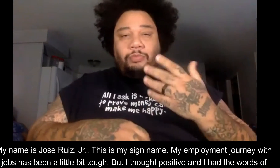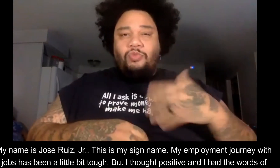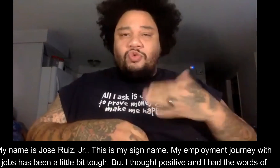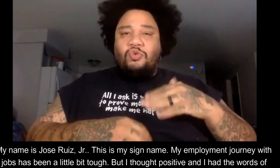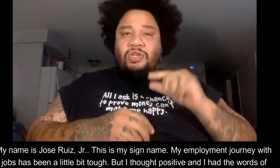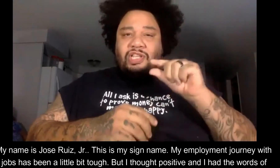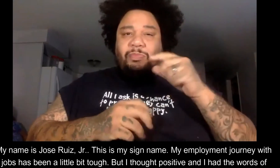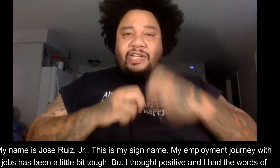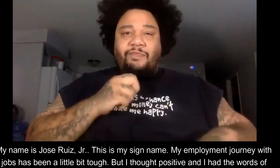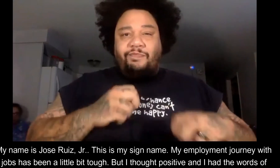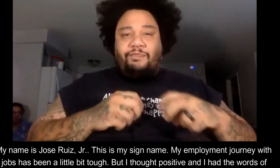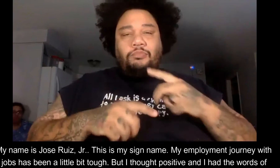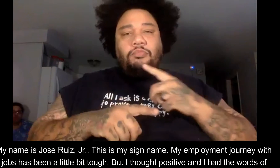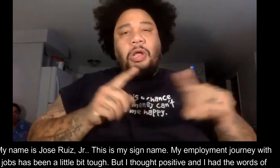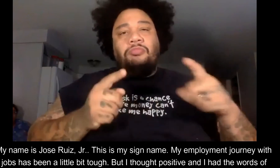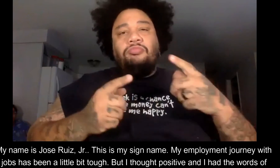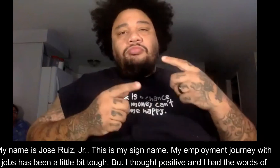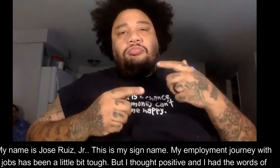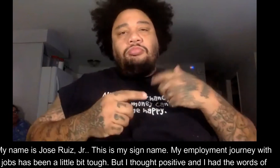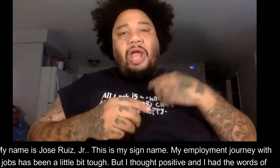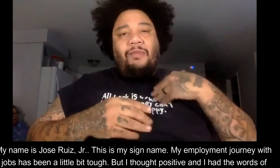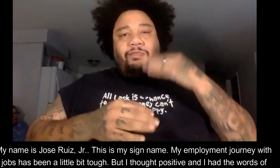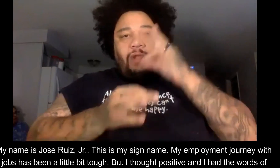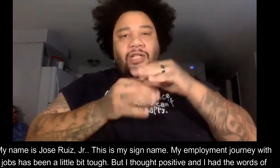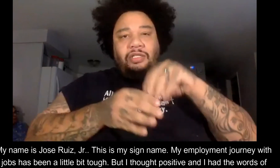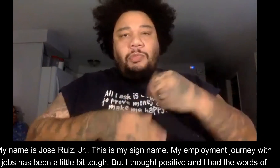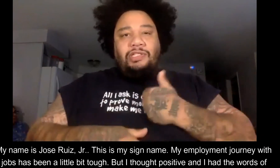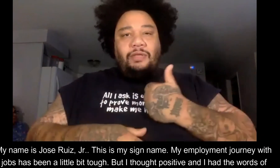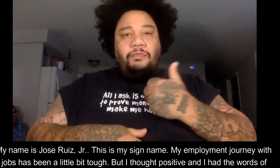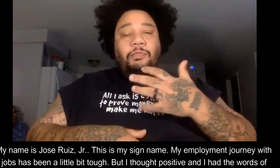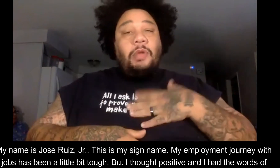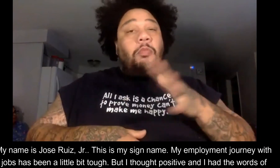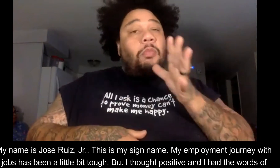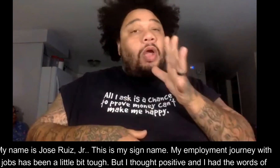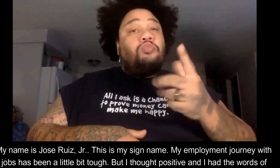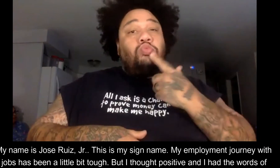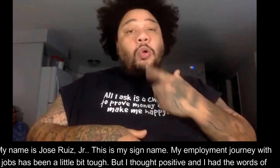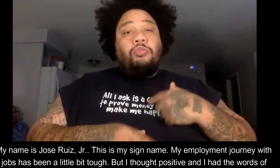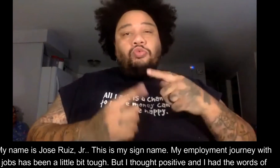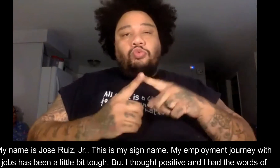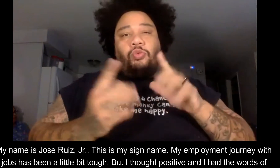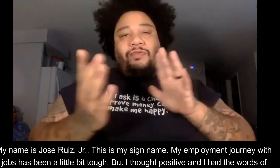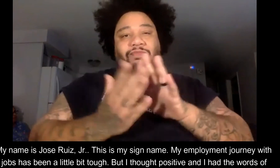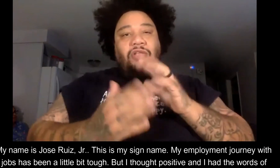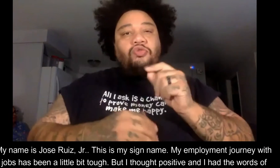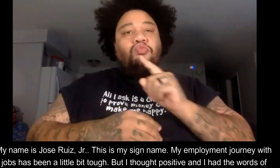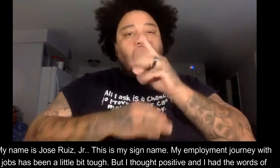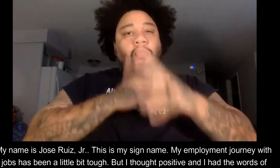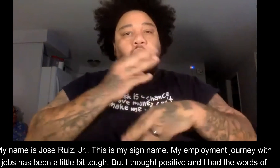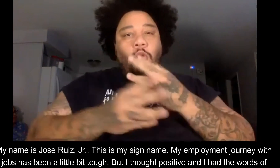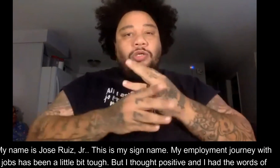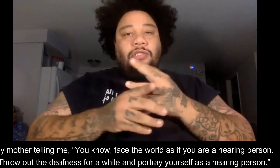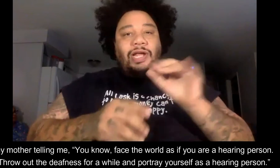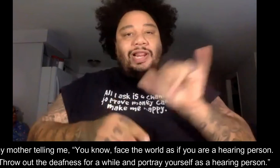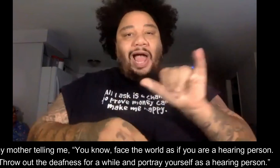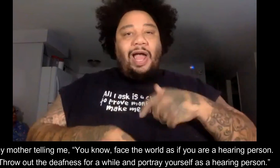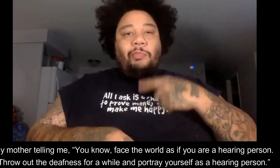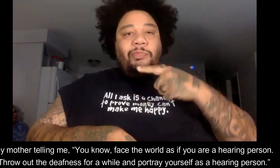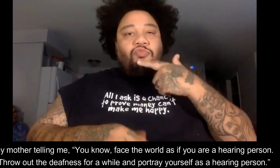with jobs has been a little bit tough. But I thought positive, and I had, the words of my mother telling